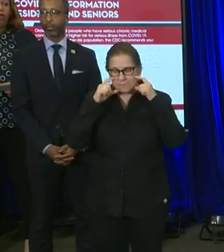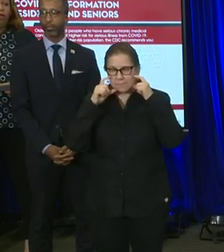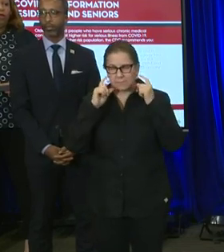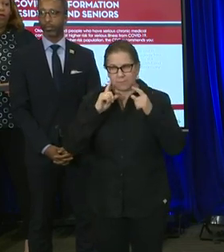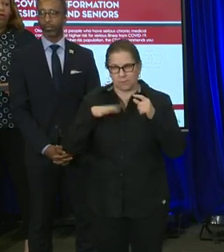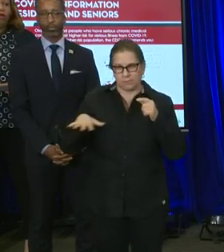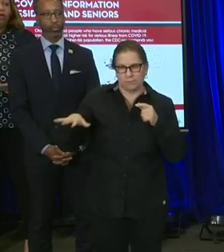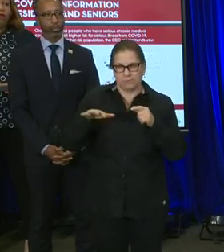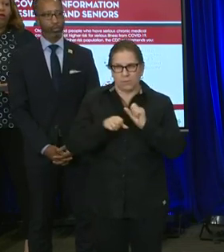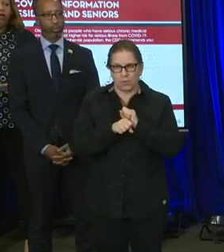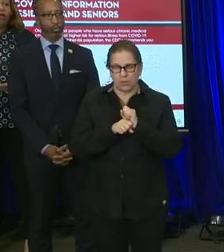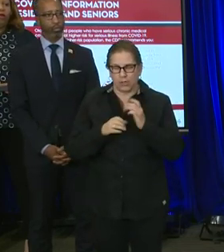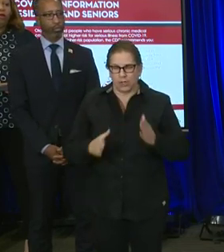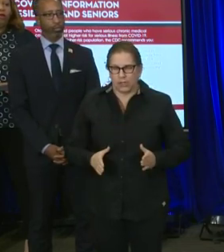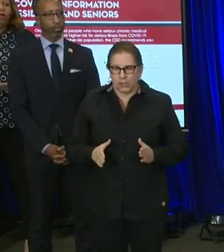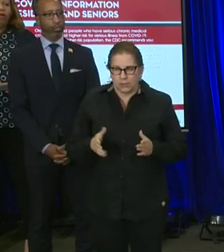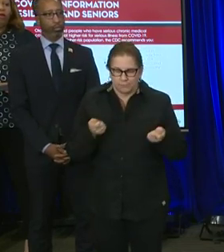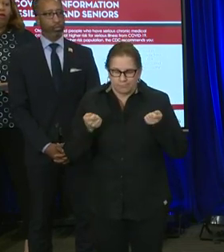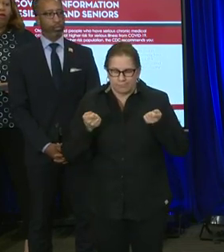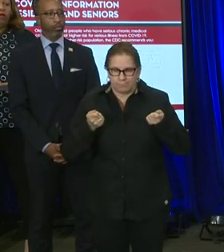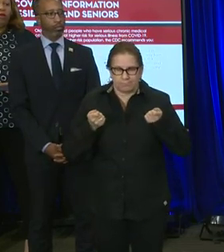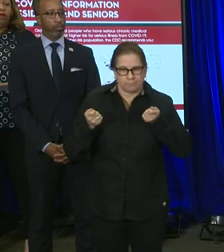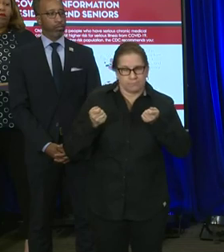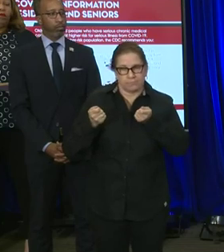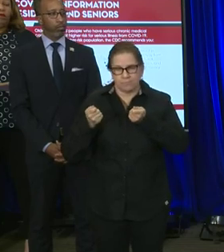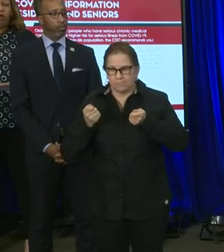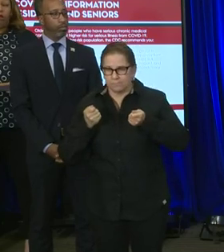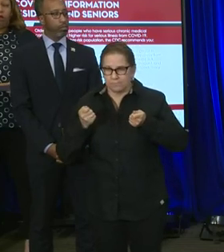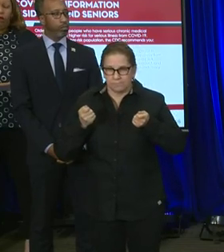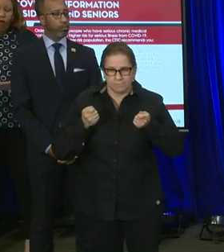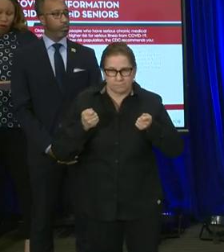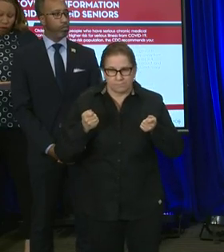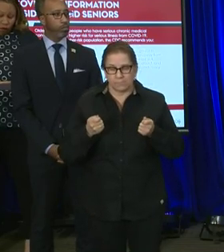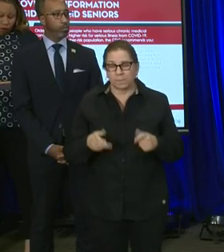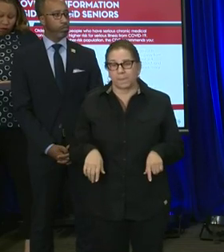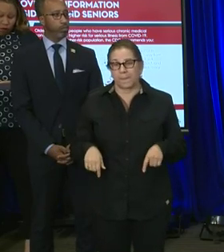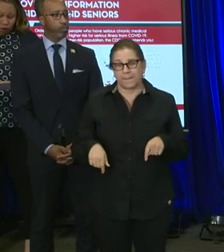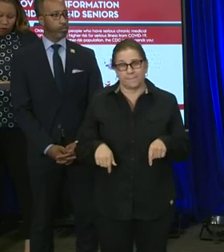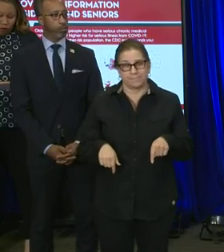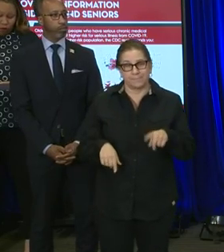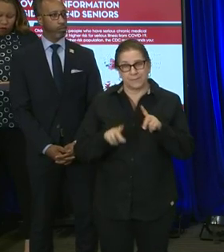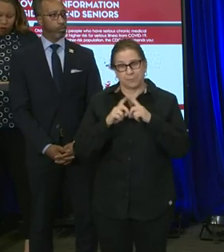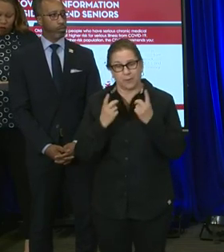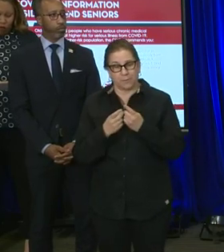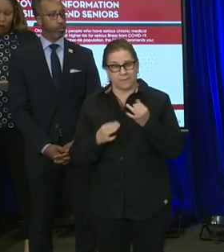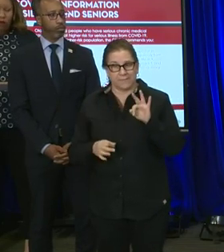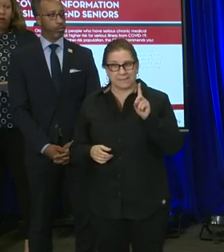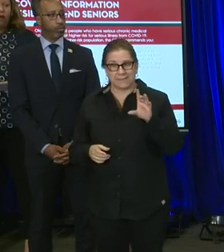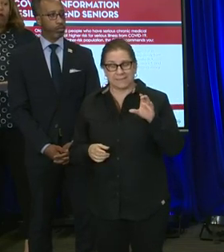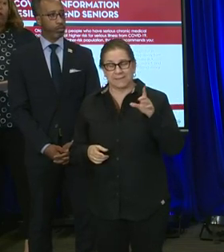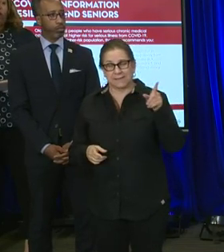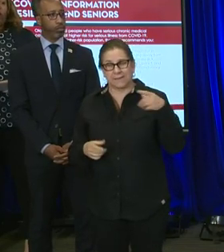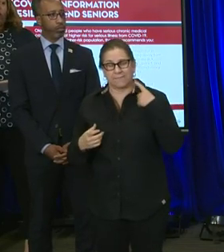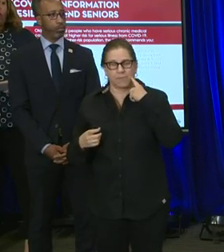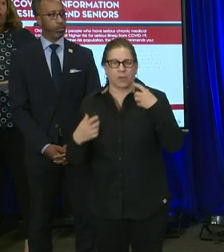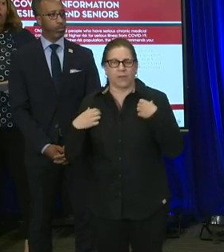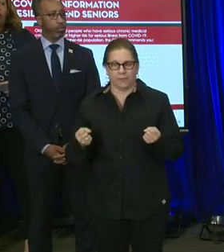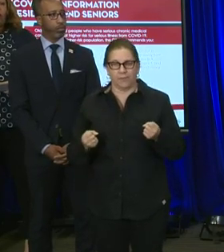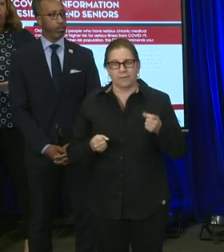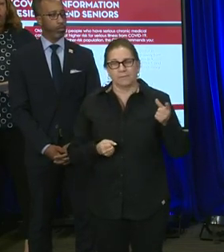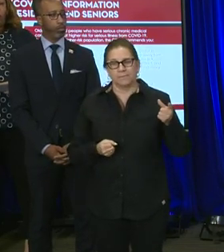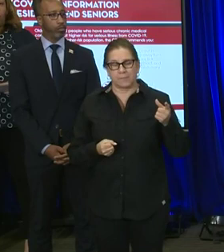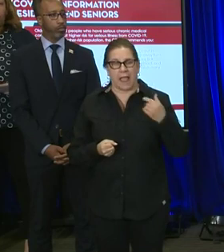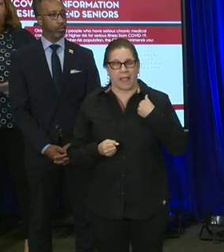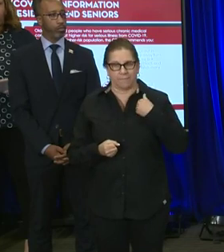Health, have been very vocal advocates of helping to access the supply chain to meet some of these needs that our